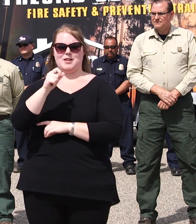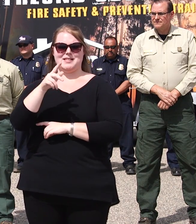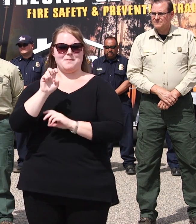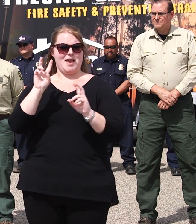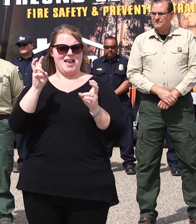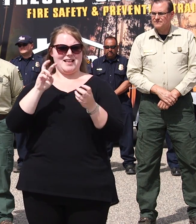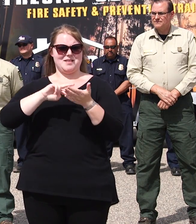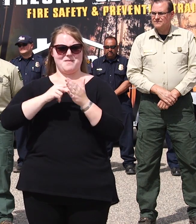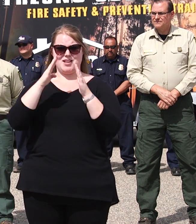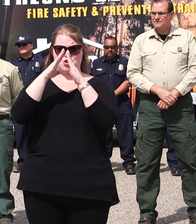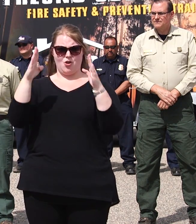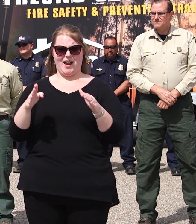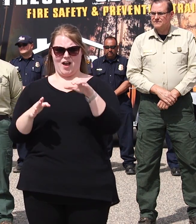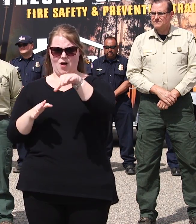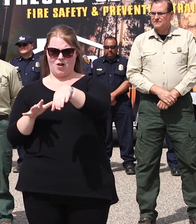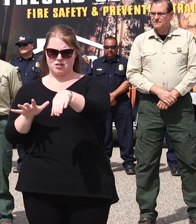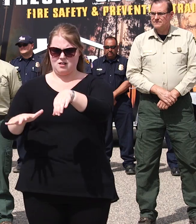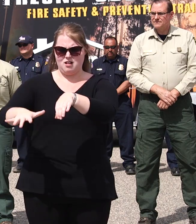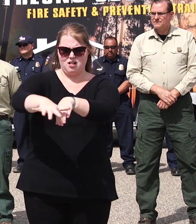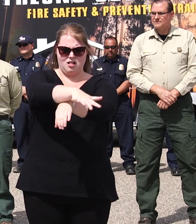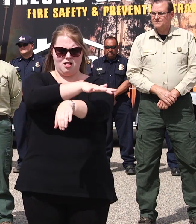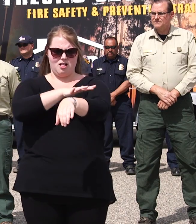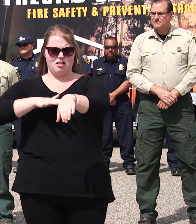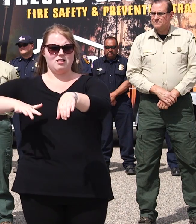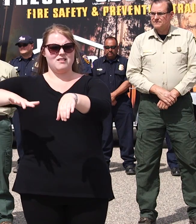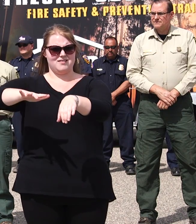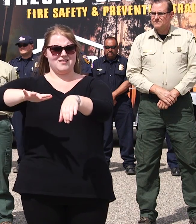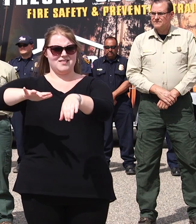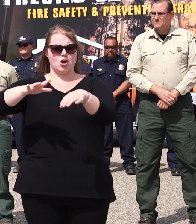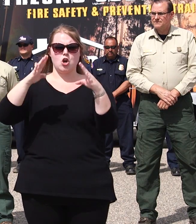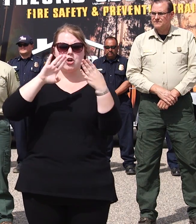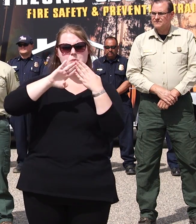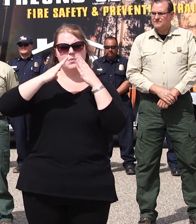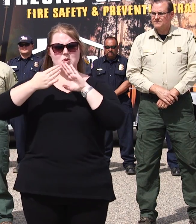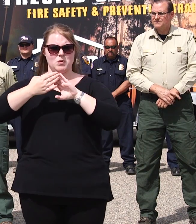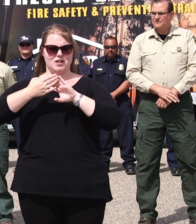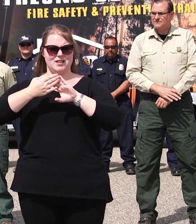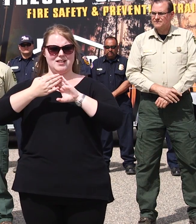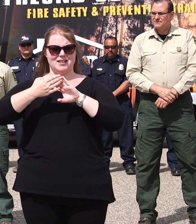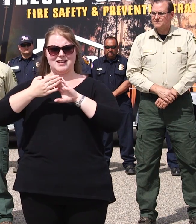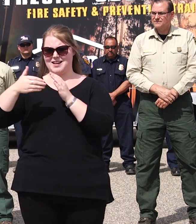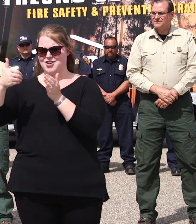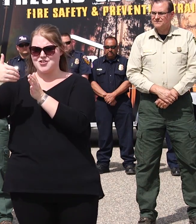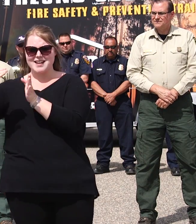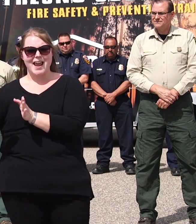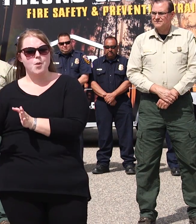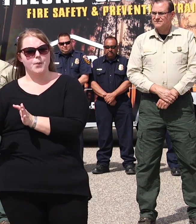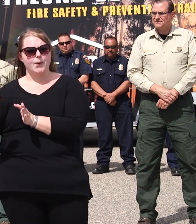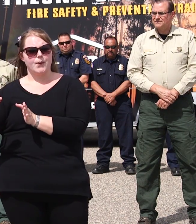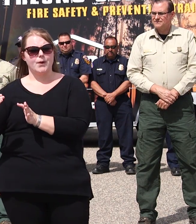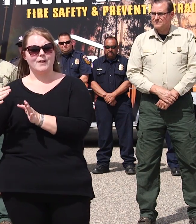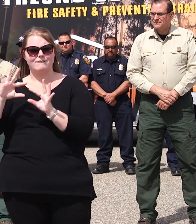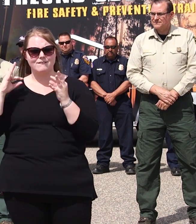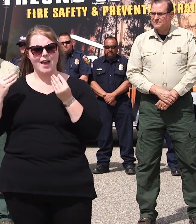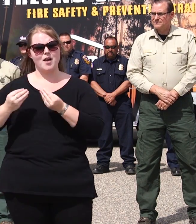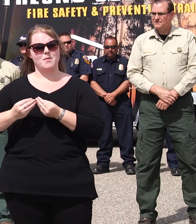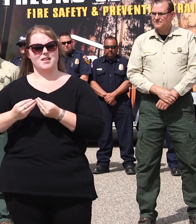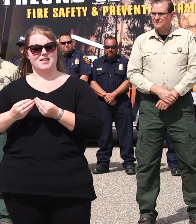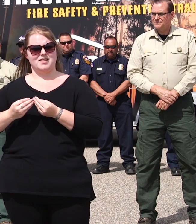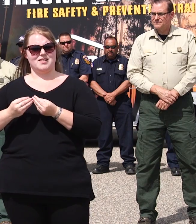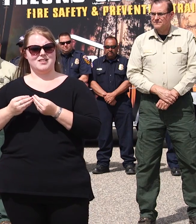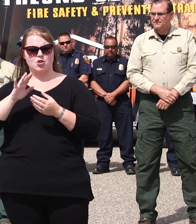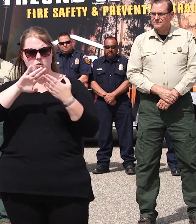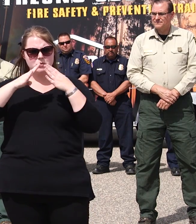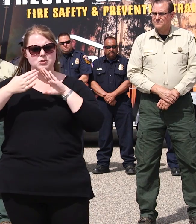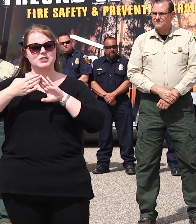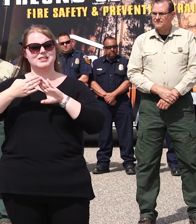homes, around your communities. Work for your family, work for your neighbors, work for your community to do